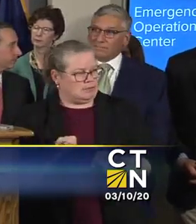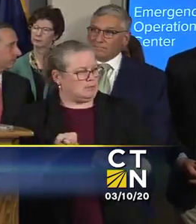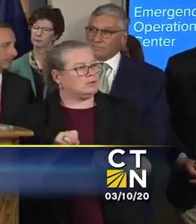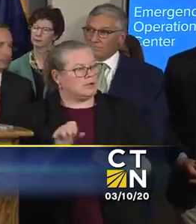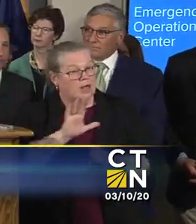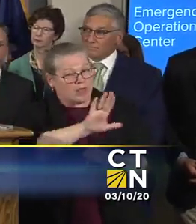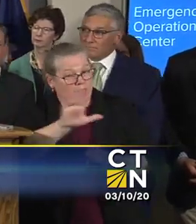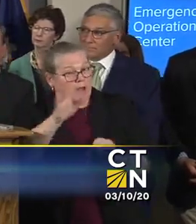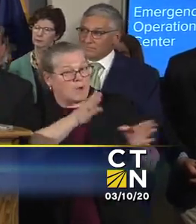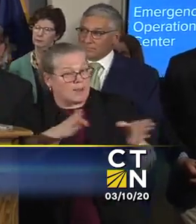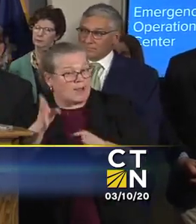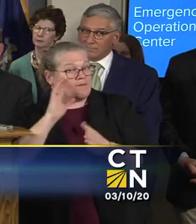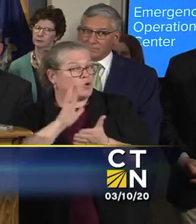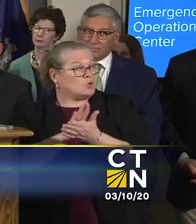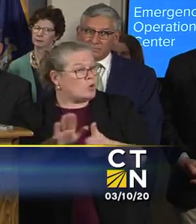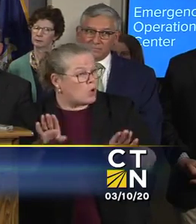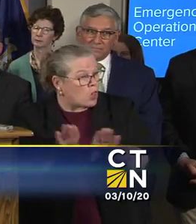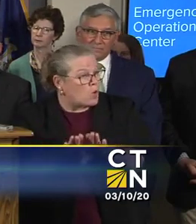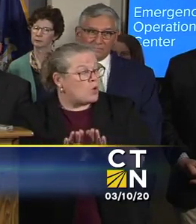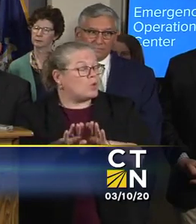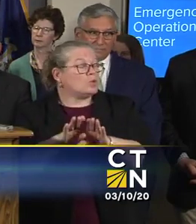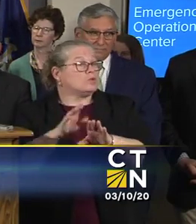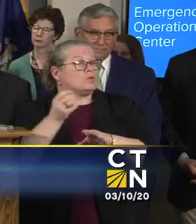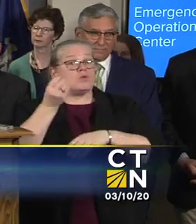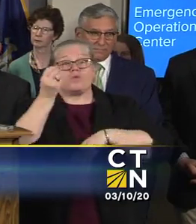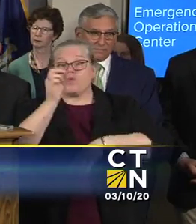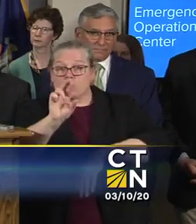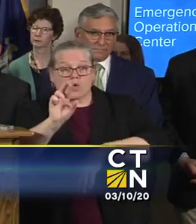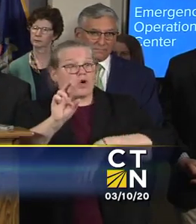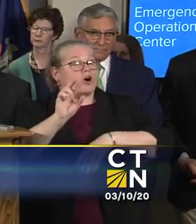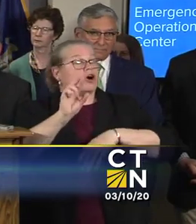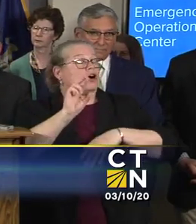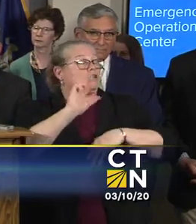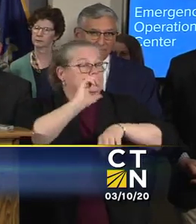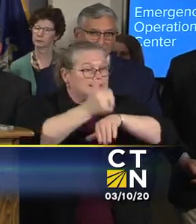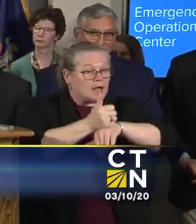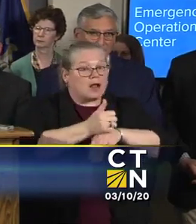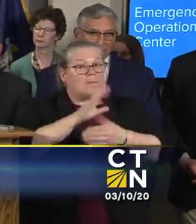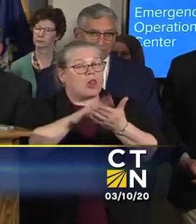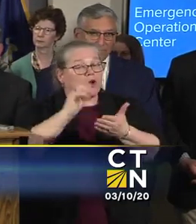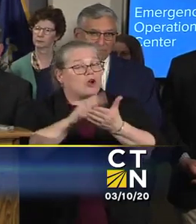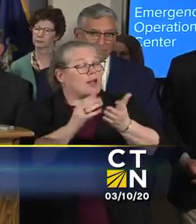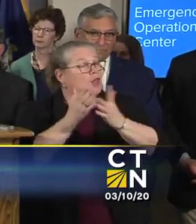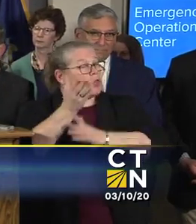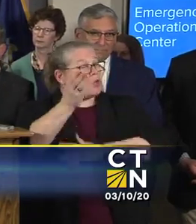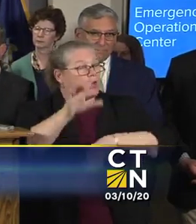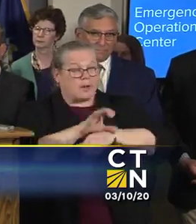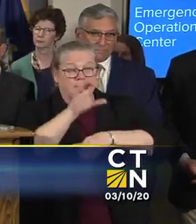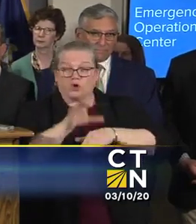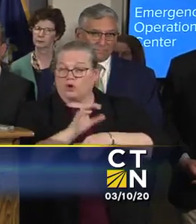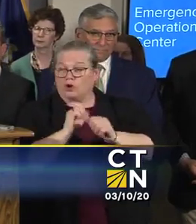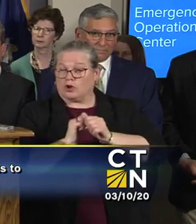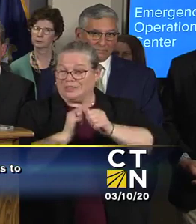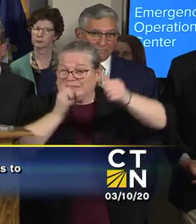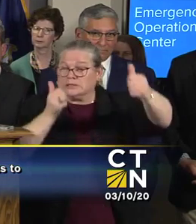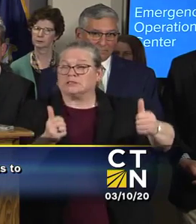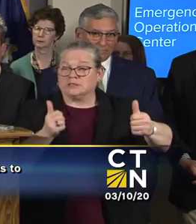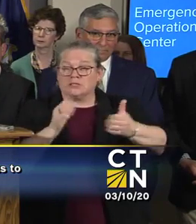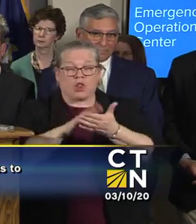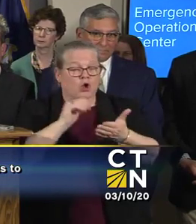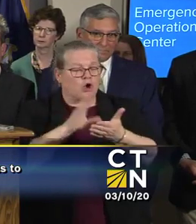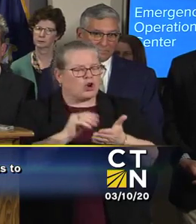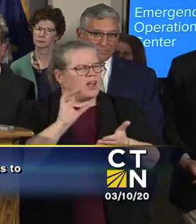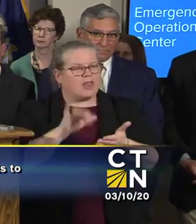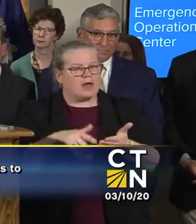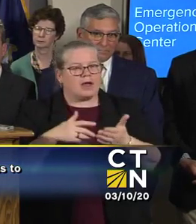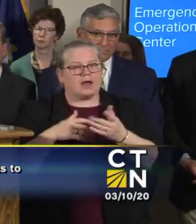on closing schools and whether or not to engage in distance learning. So we are communicating with them very regularly throughout the day. What